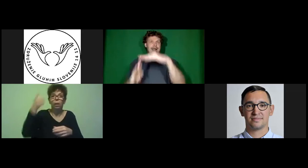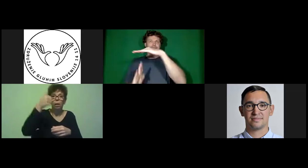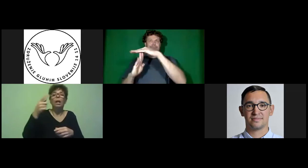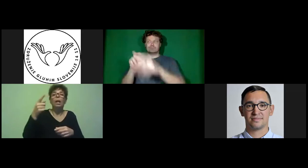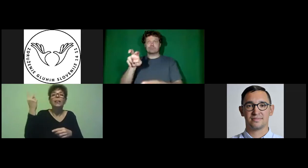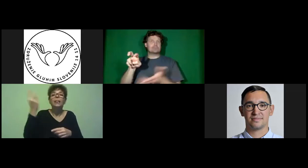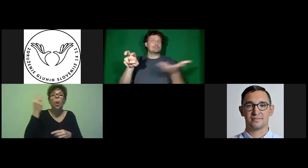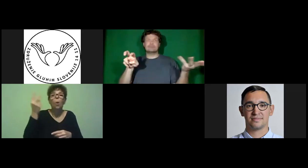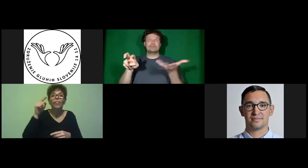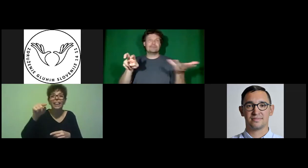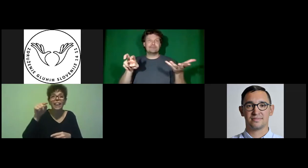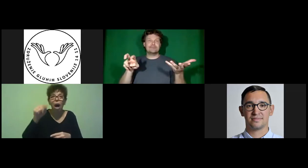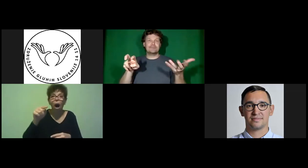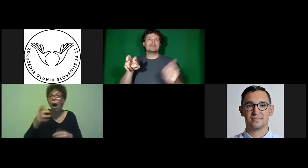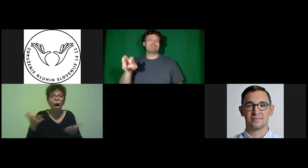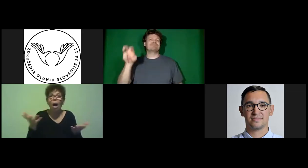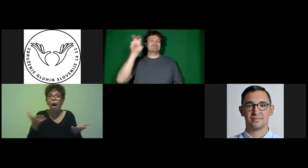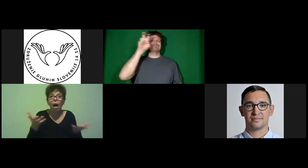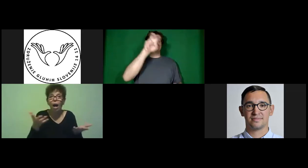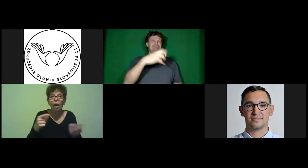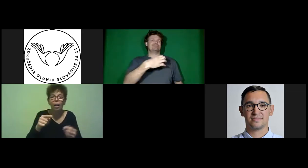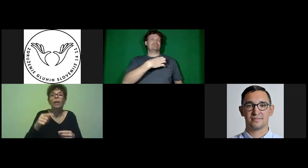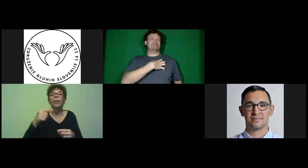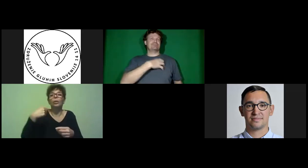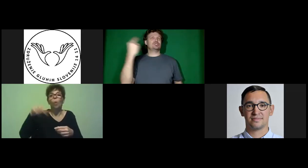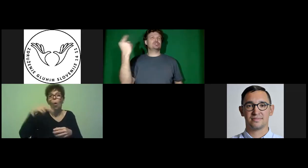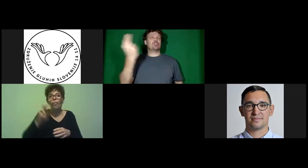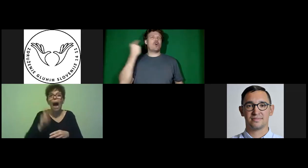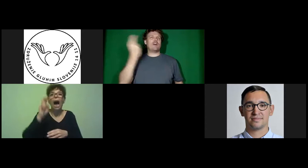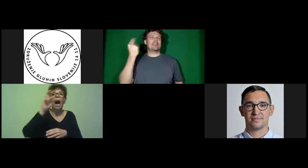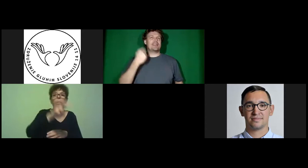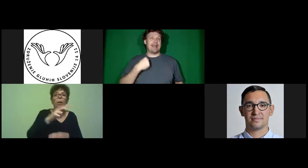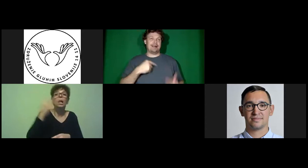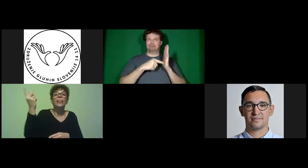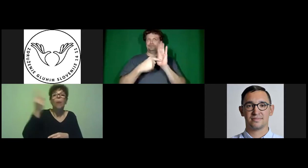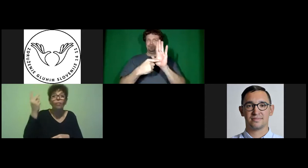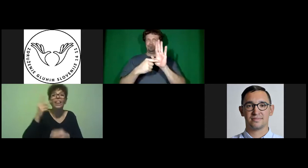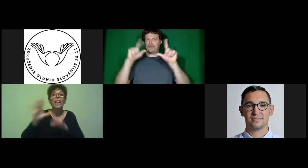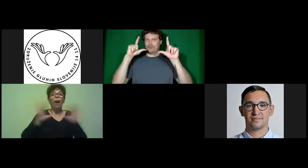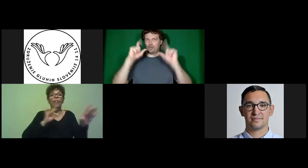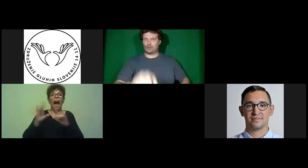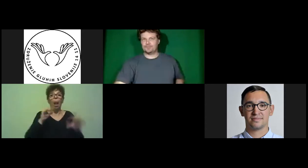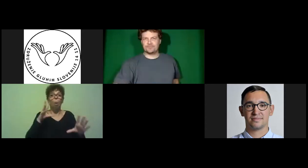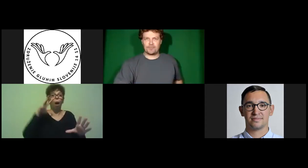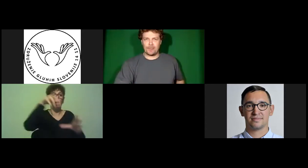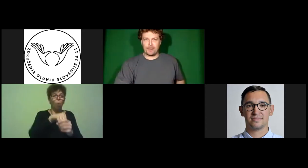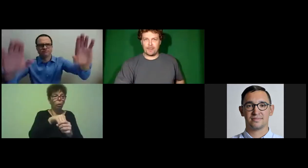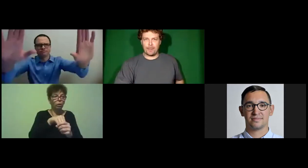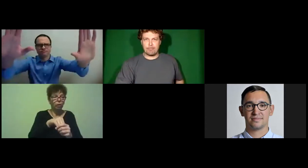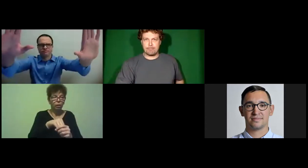best Slovenian team. And then once I had reached that level, I wanted to play for Slovenia.